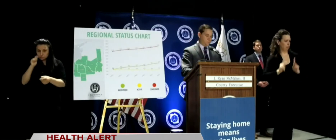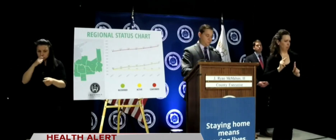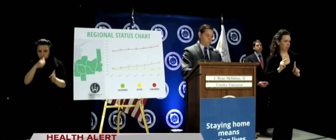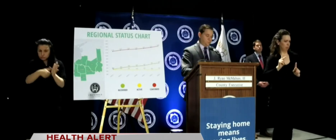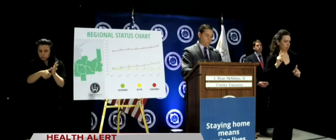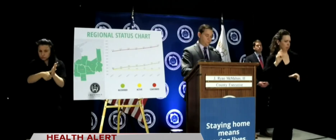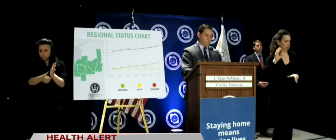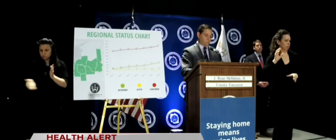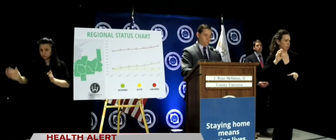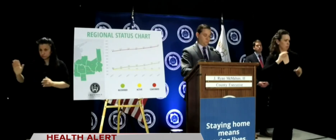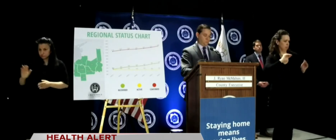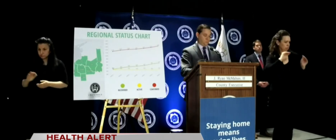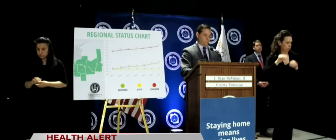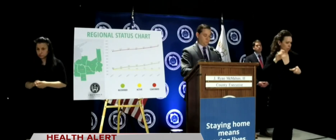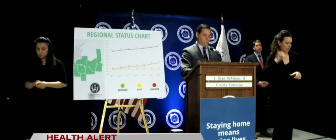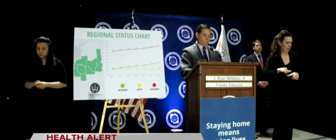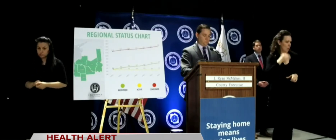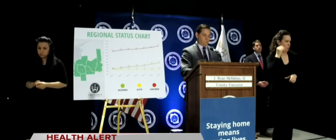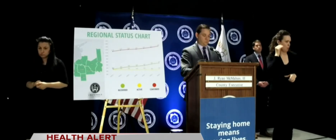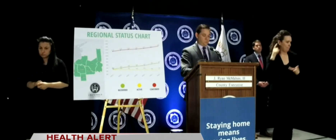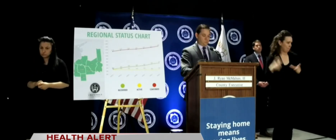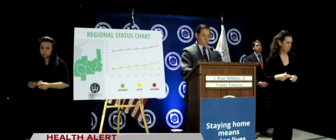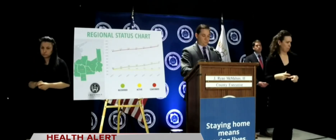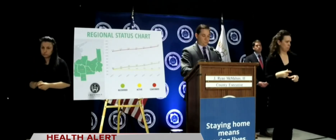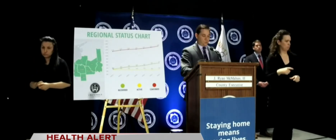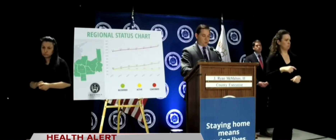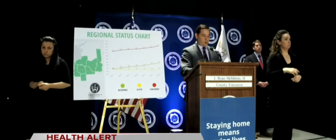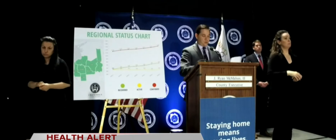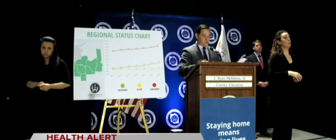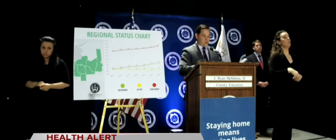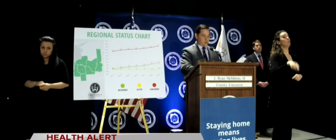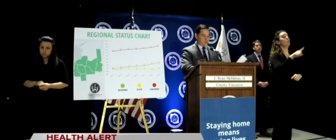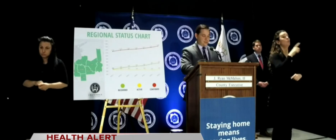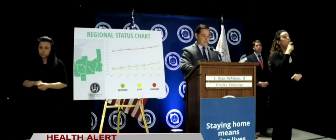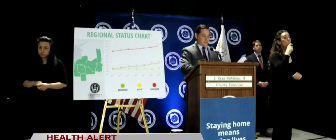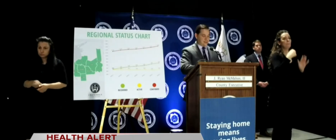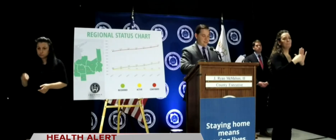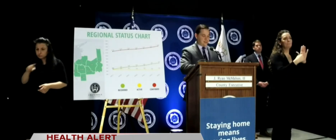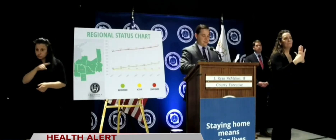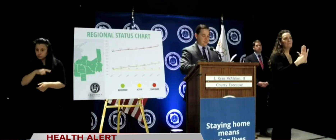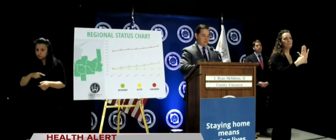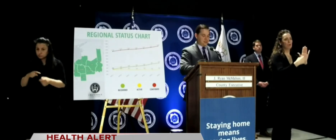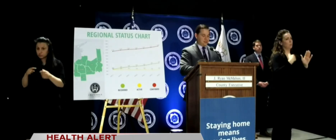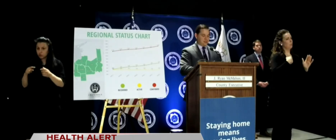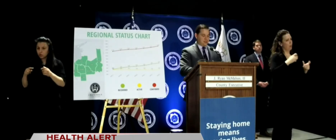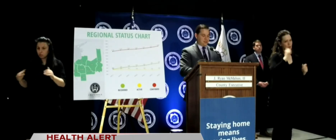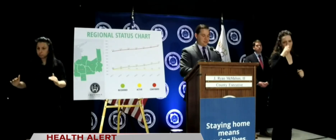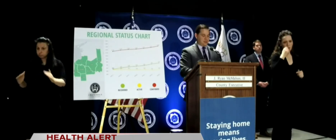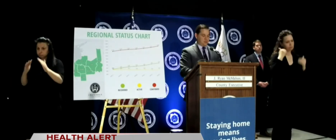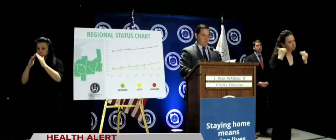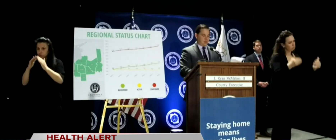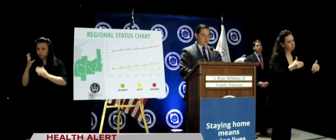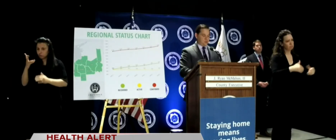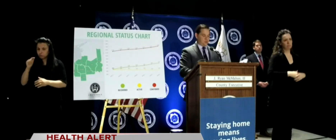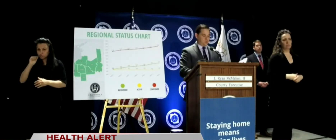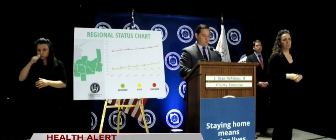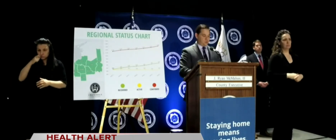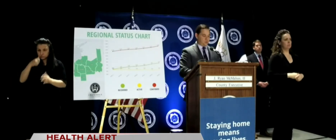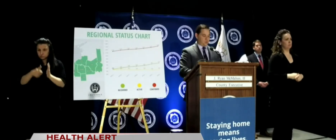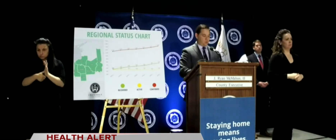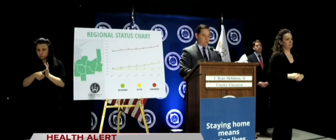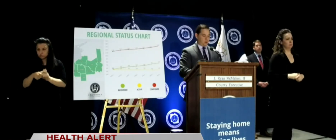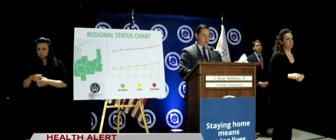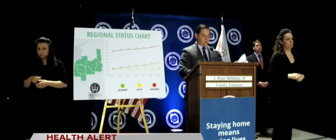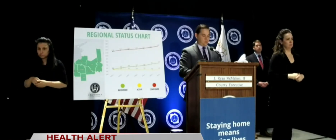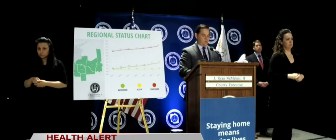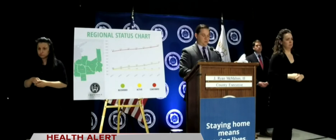testing hundreds of people in total at these locations? Yesterday we tested, mind you, you